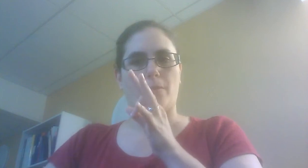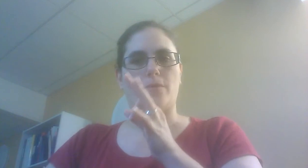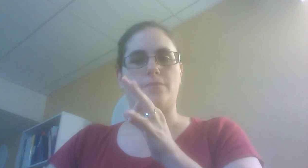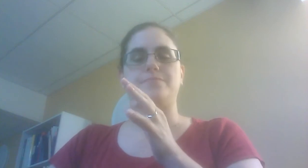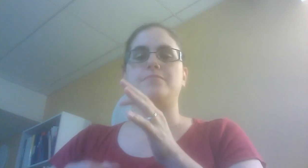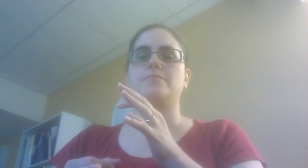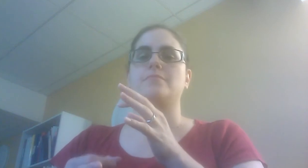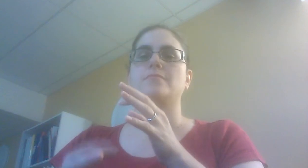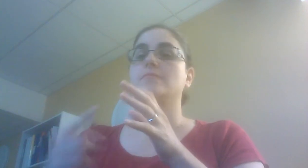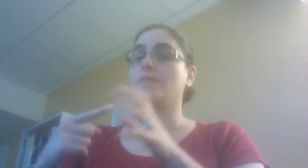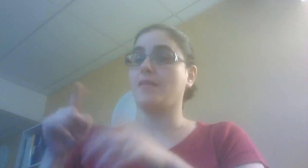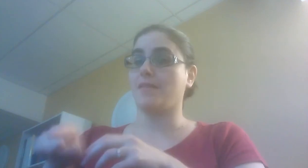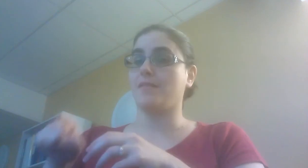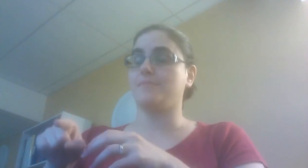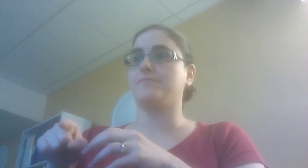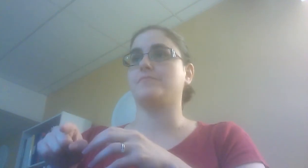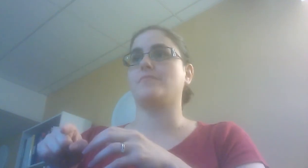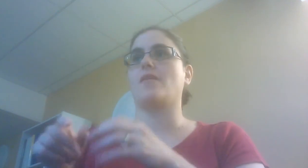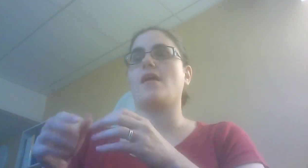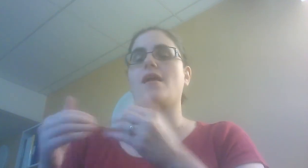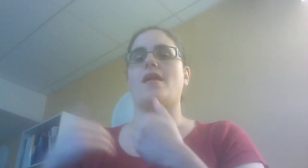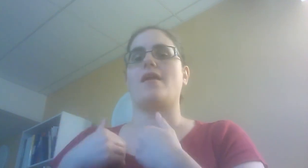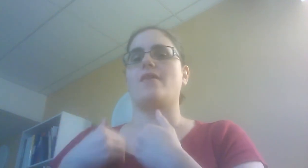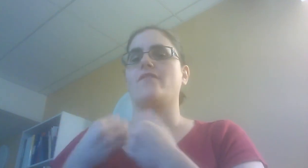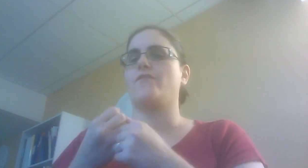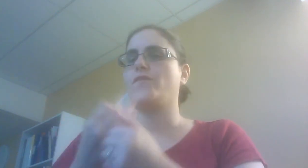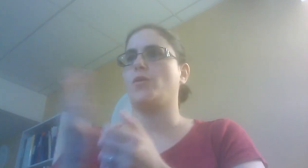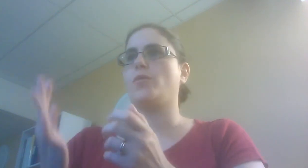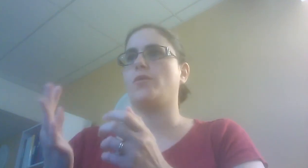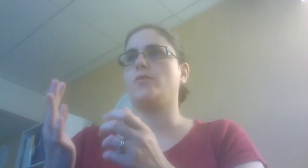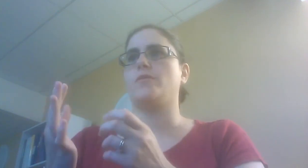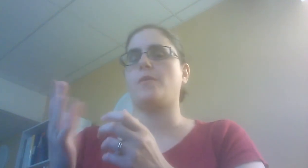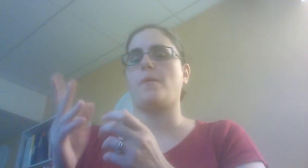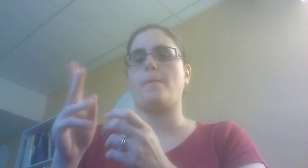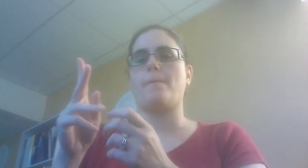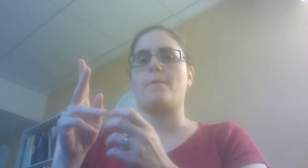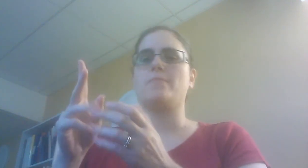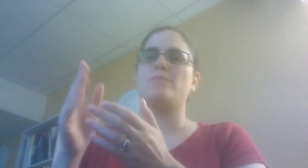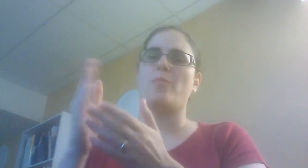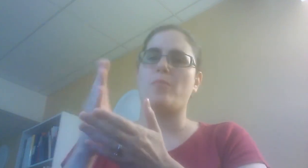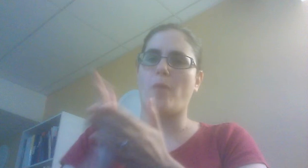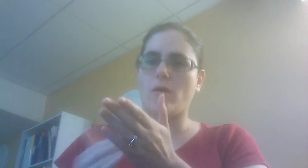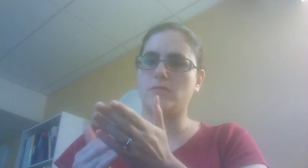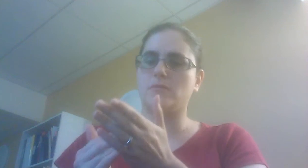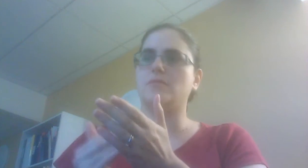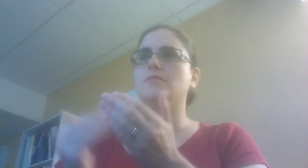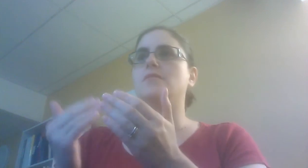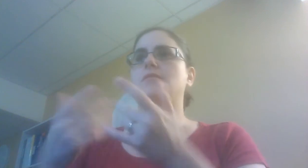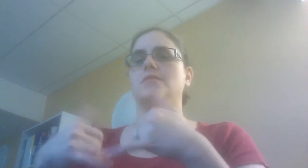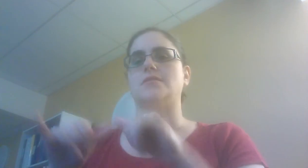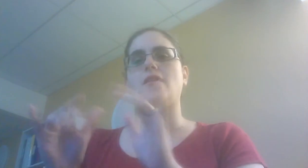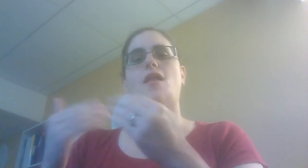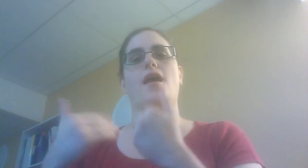simple means that they have only a few pieces to them. They still have to do all the